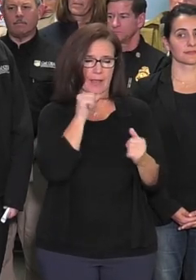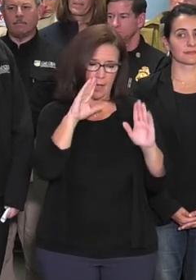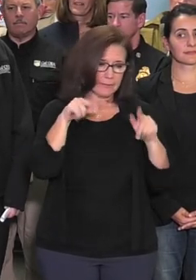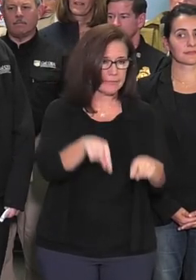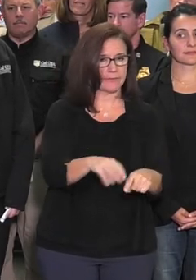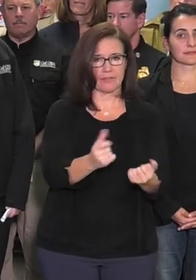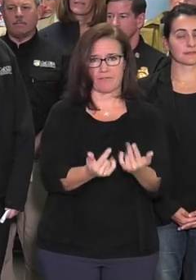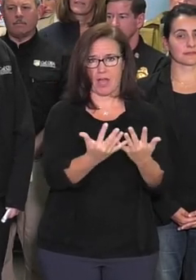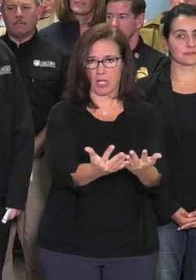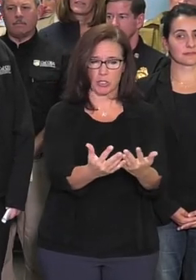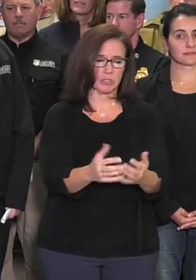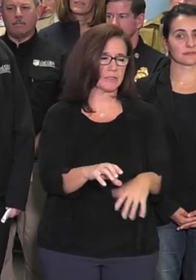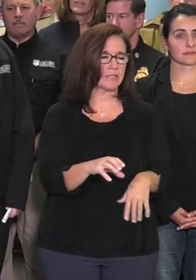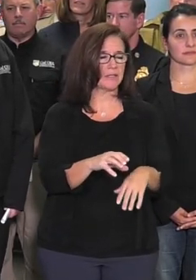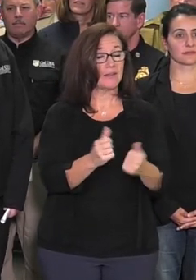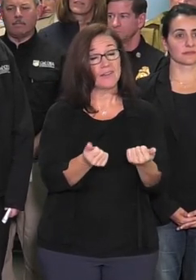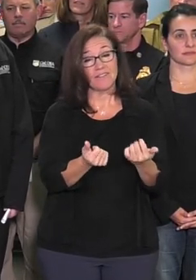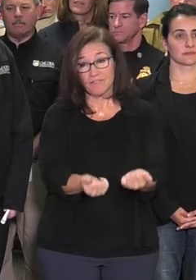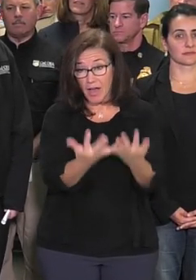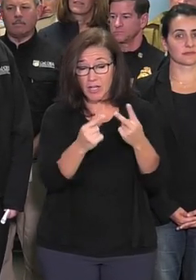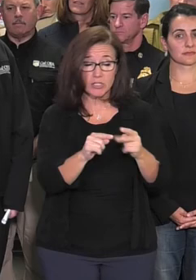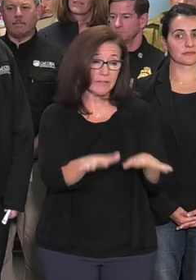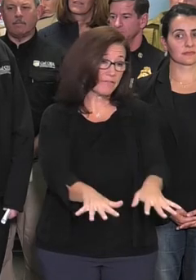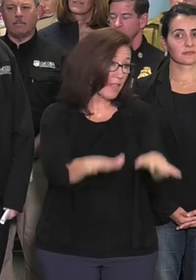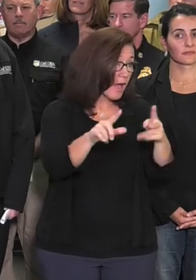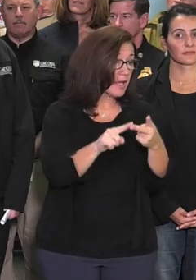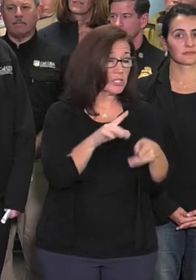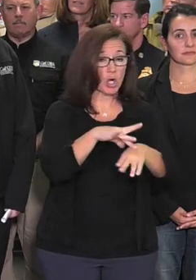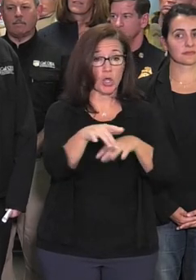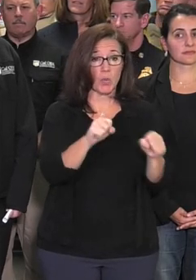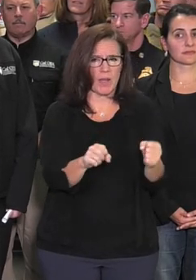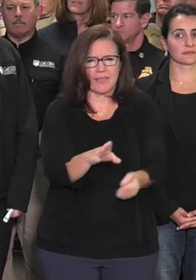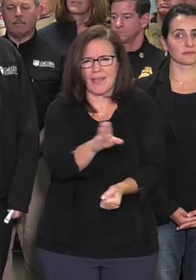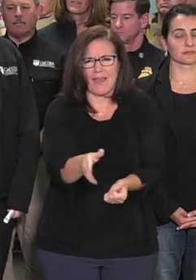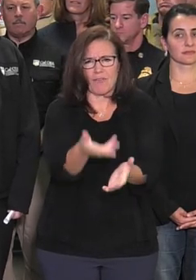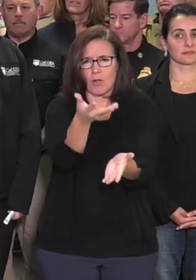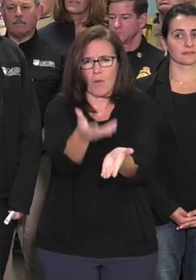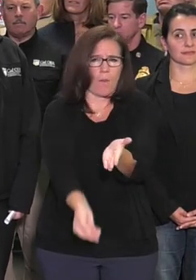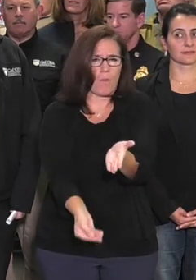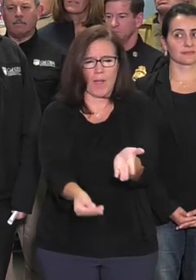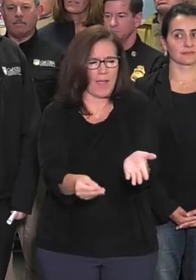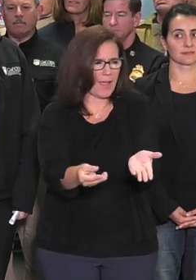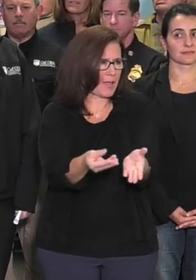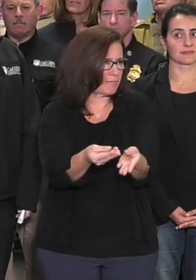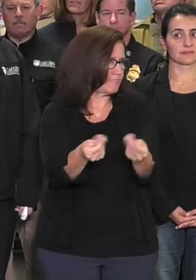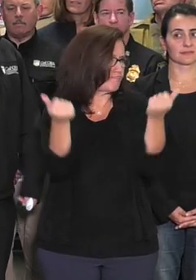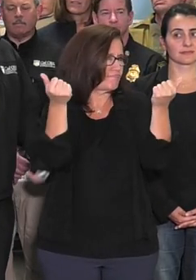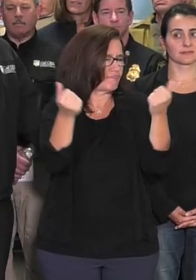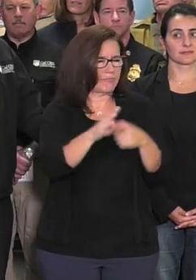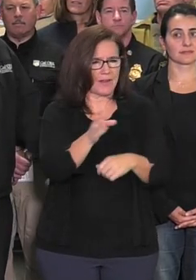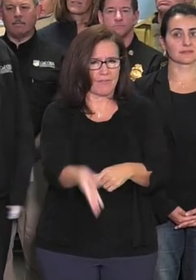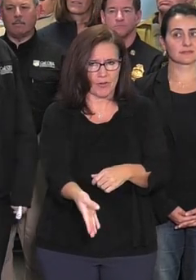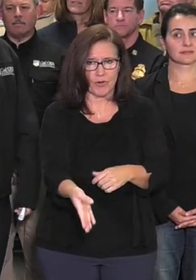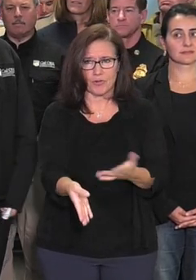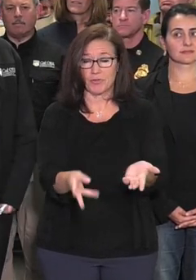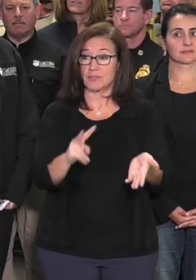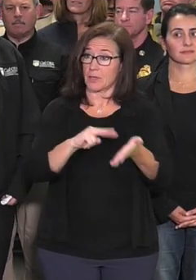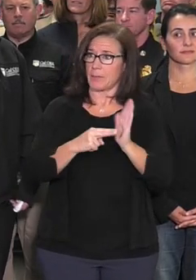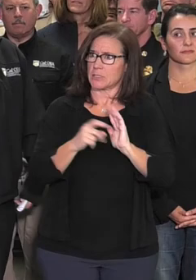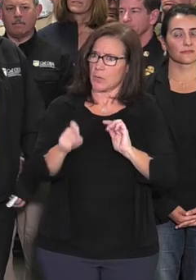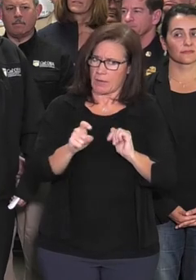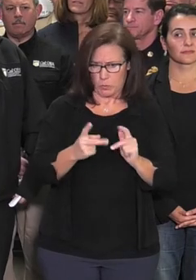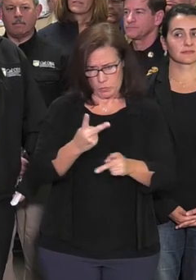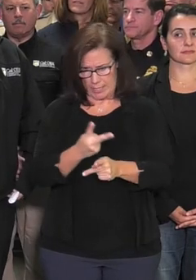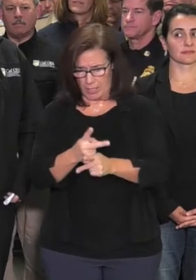Fires, floods, earthquakes don't go away. So we got to handle the basics while we take care of other things